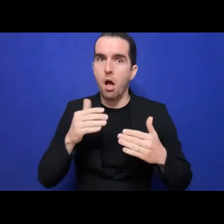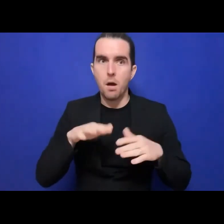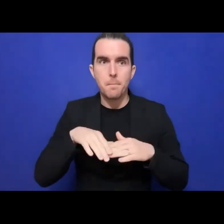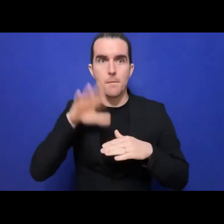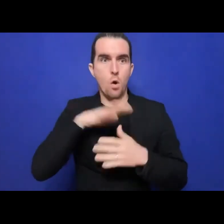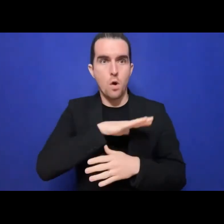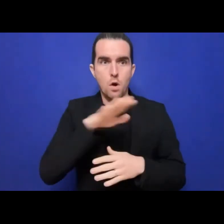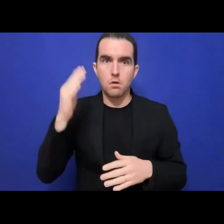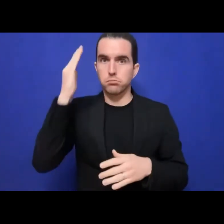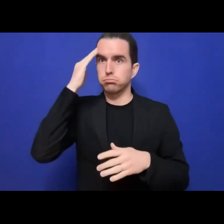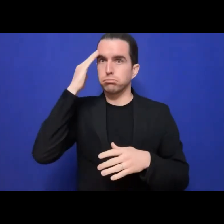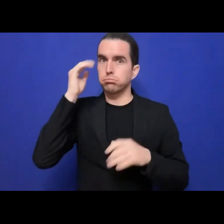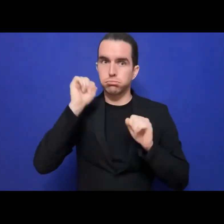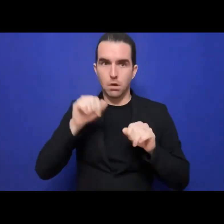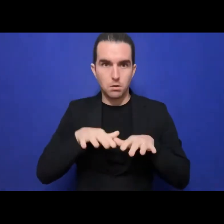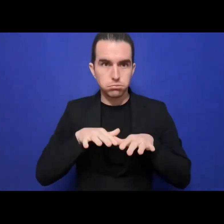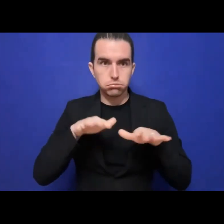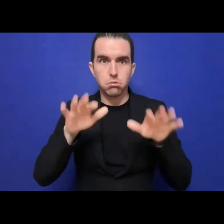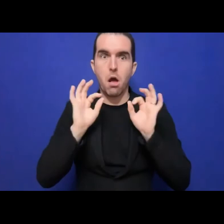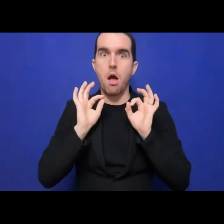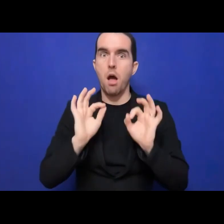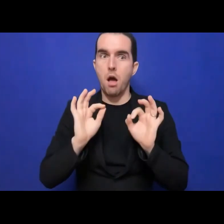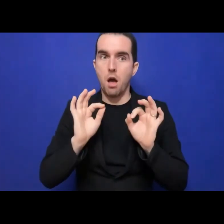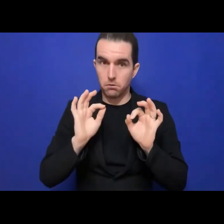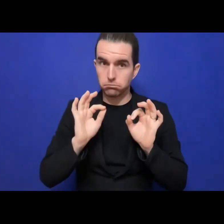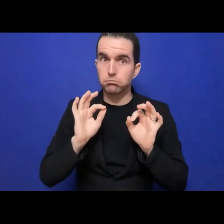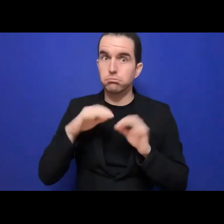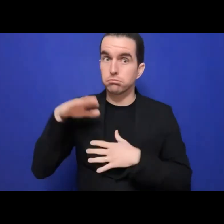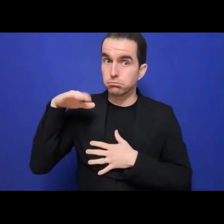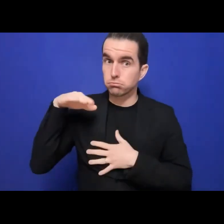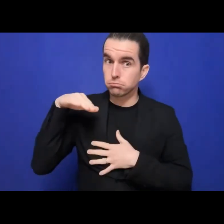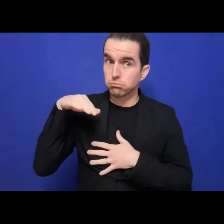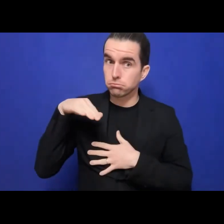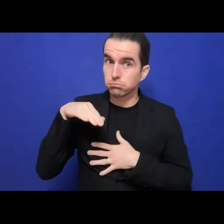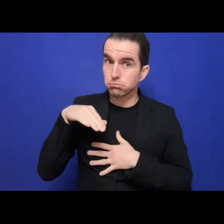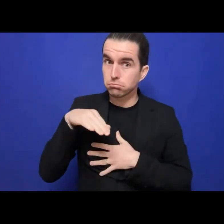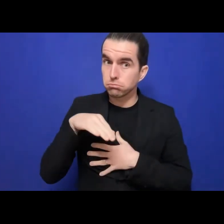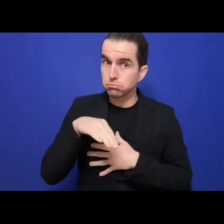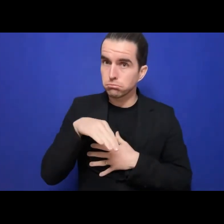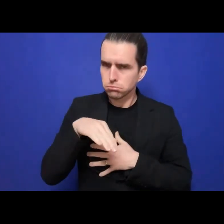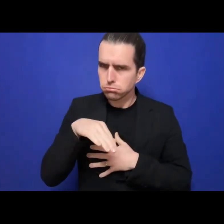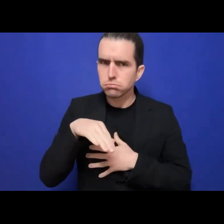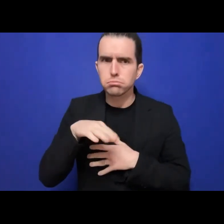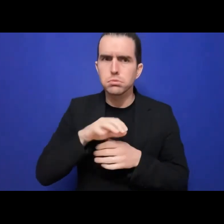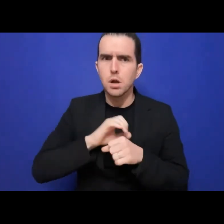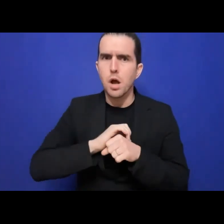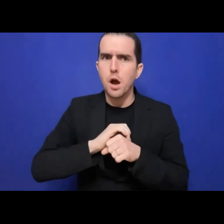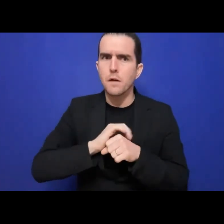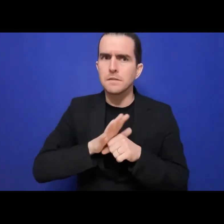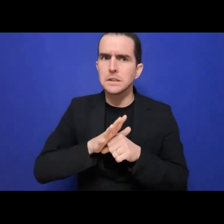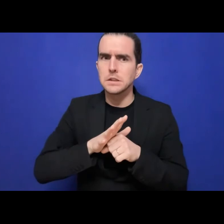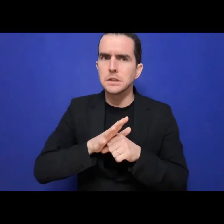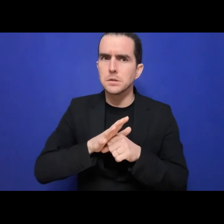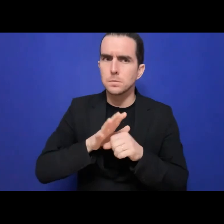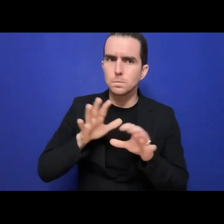was surprising, and it was such a shock that the number of suicide among women actually rose. Yeah. And